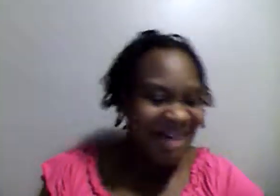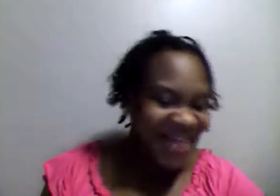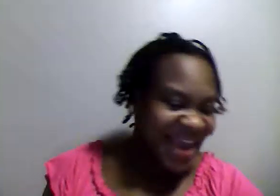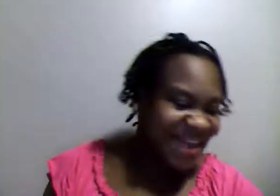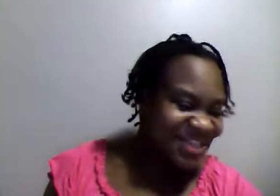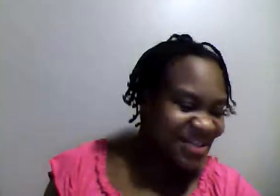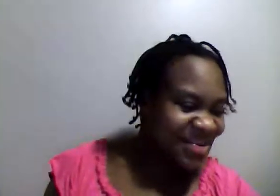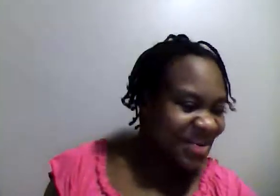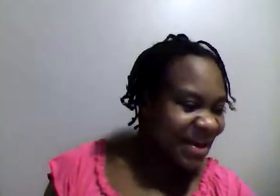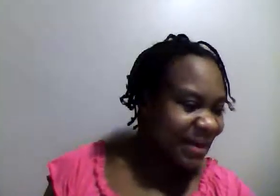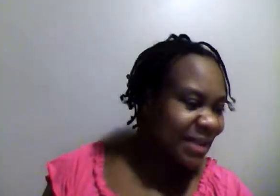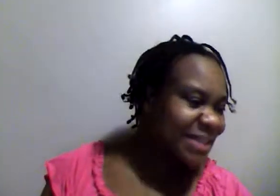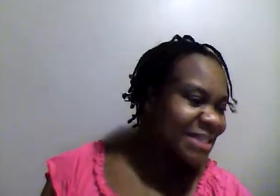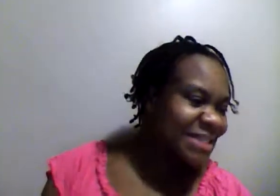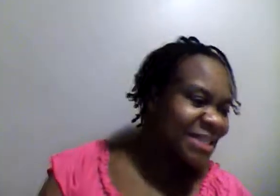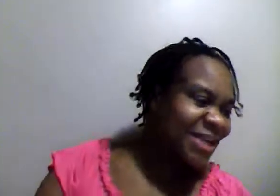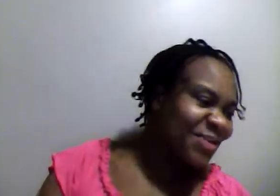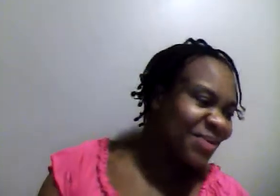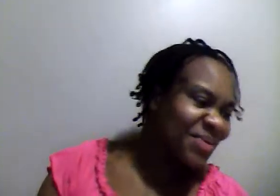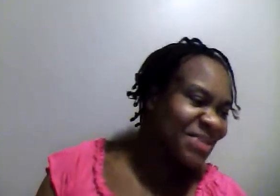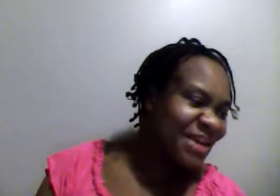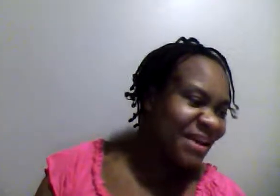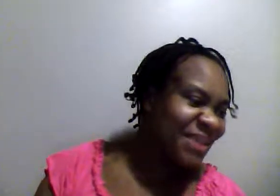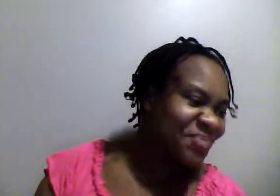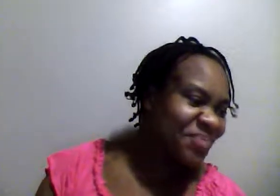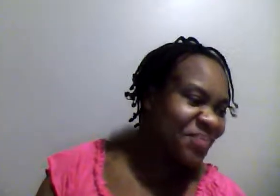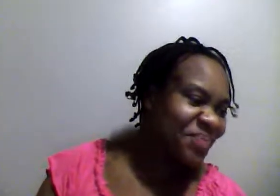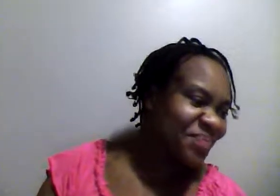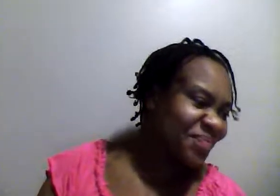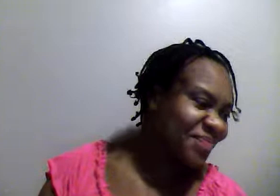Okay, so let's see, where was I?